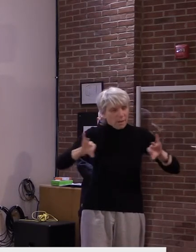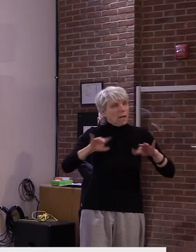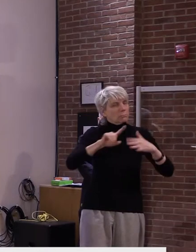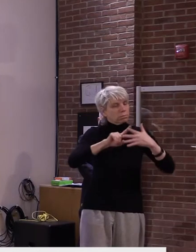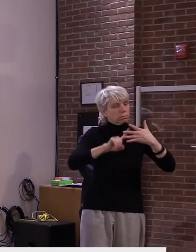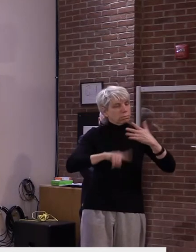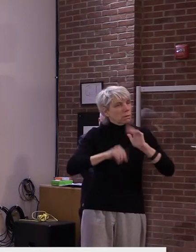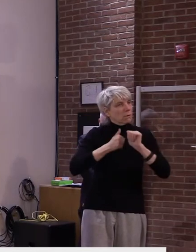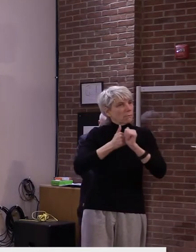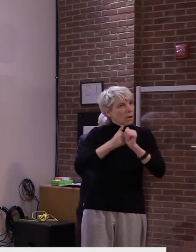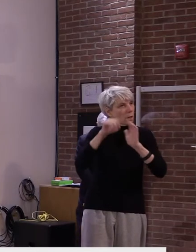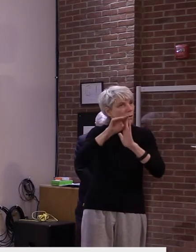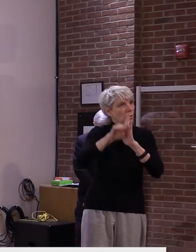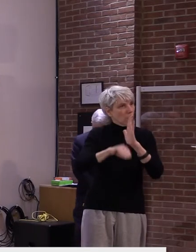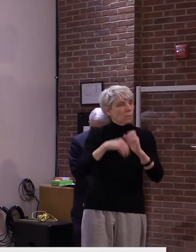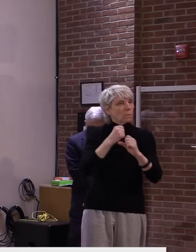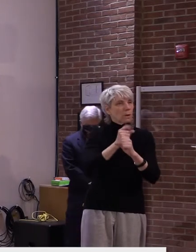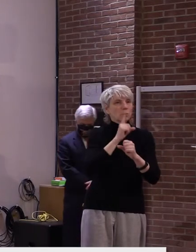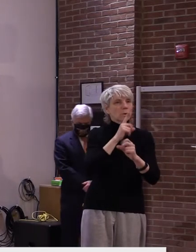their communities in mind.